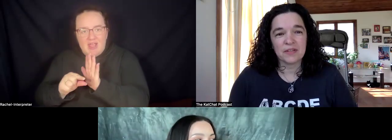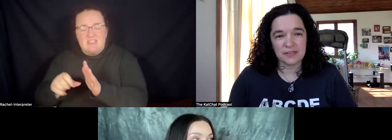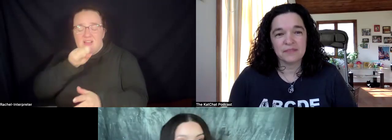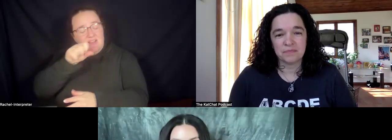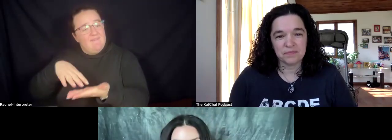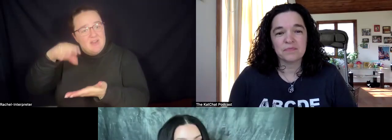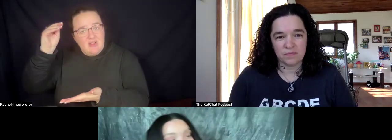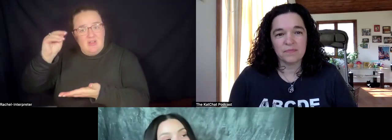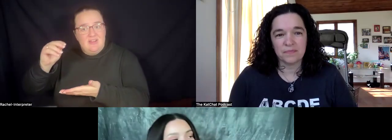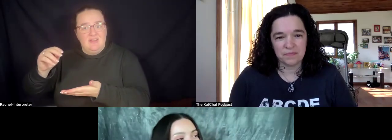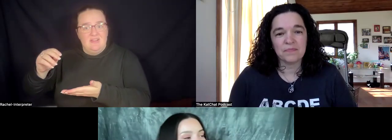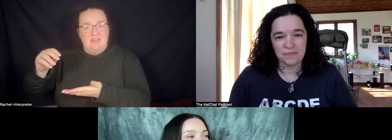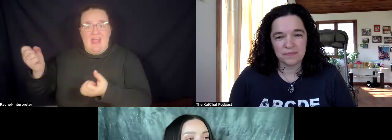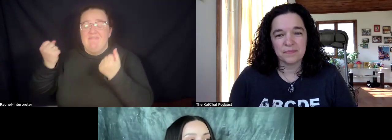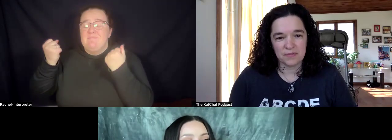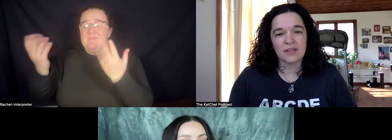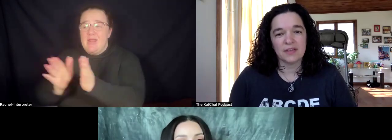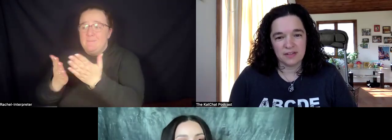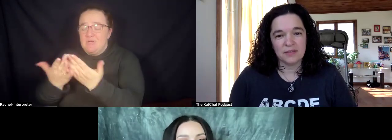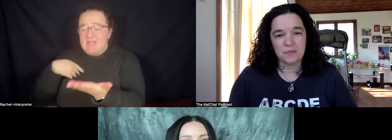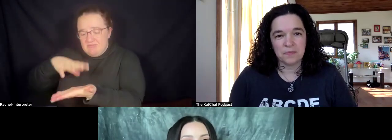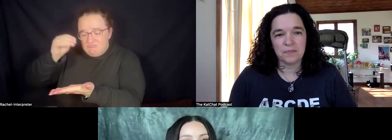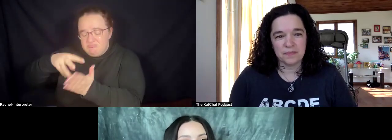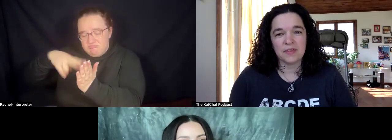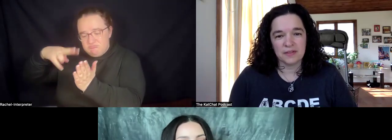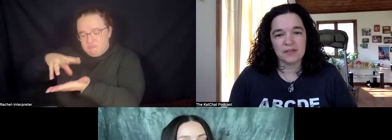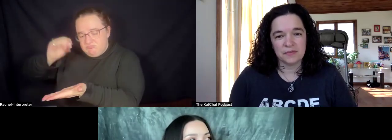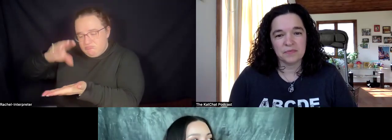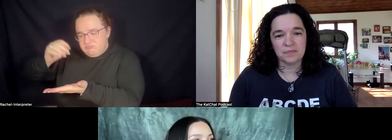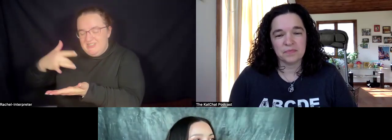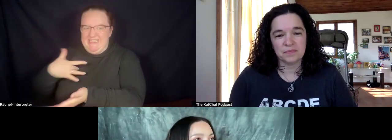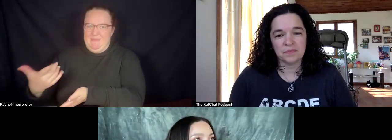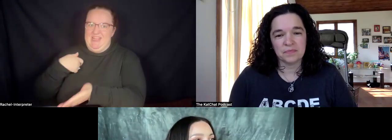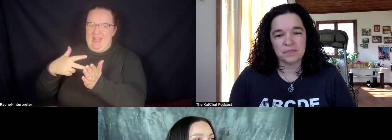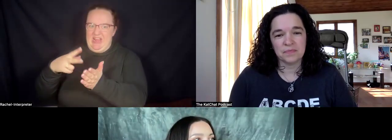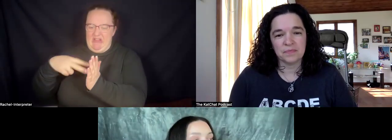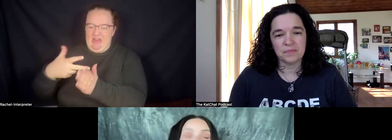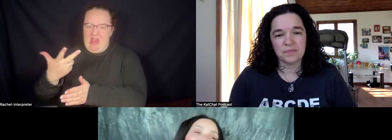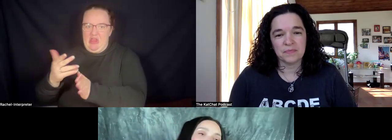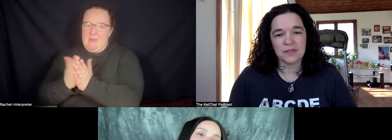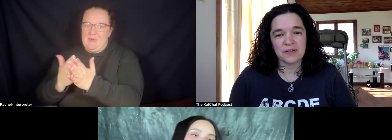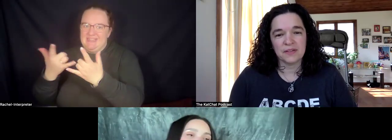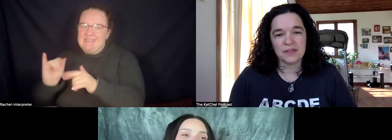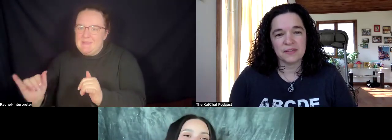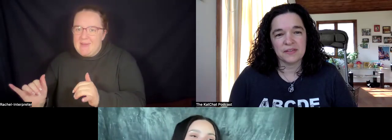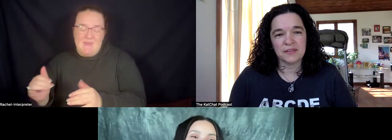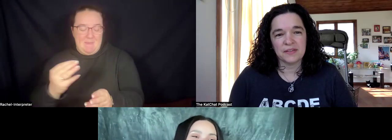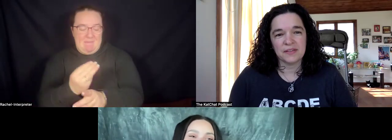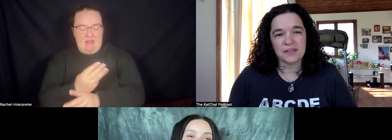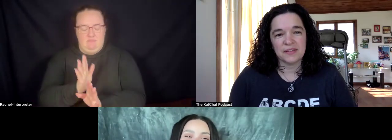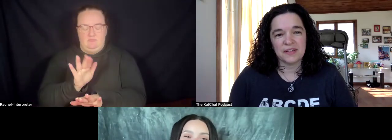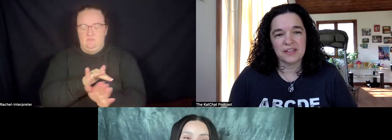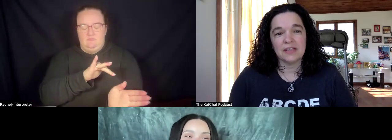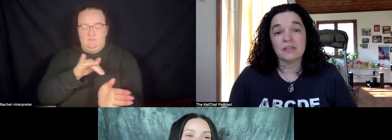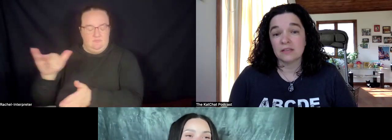Um, I've got tons of books and stuff, and I usually have 3 books on the go at once. But no, not for maths. As soon as